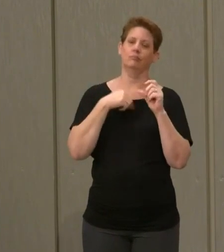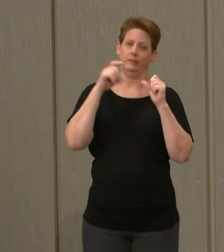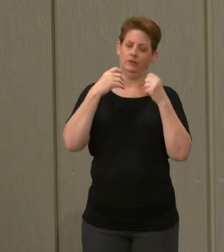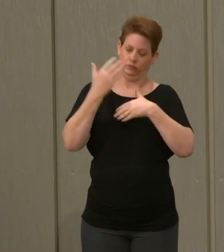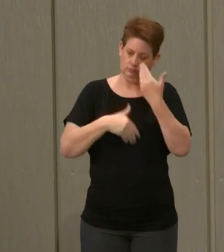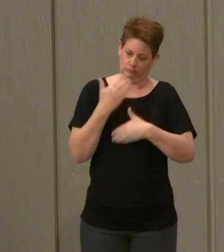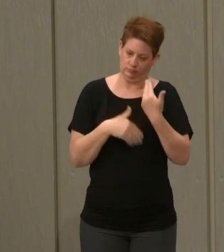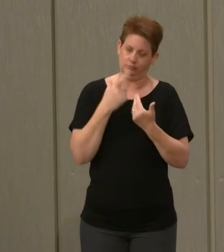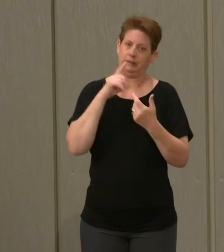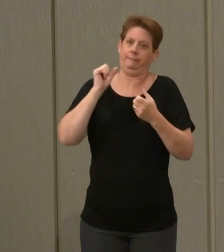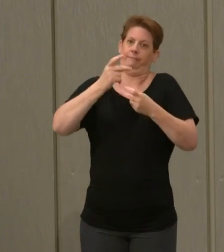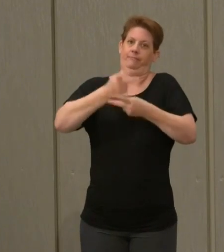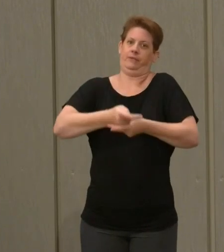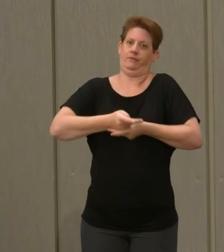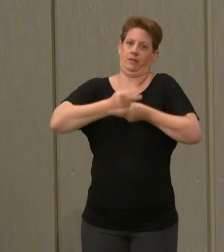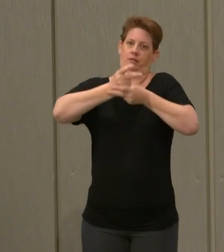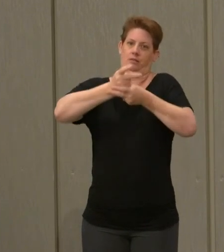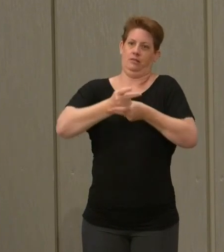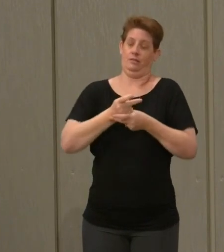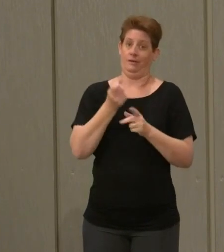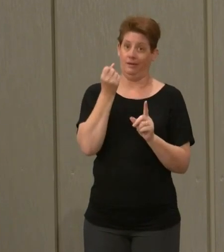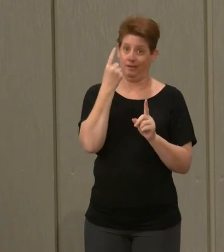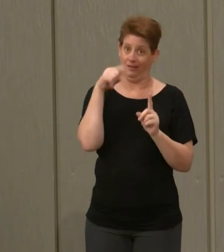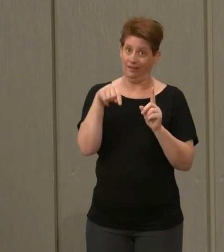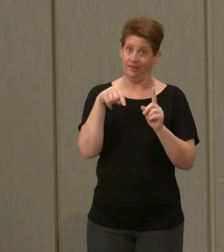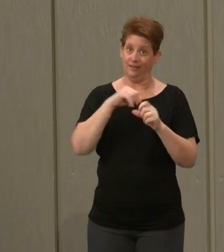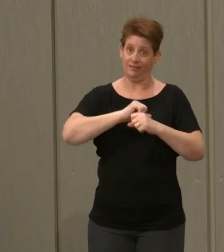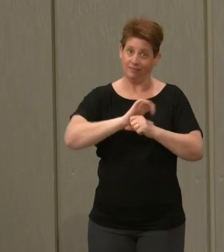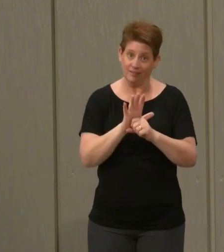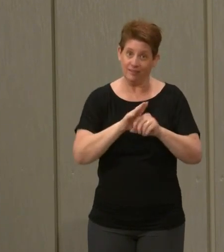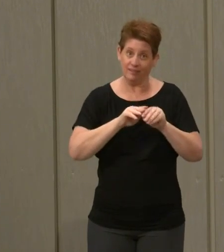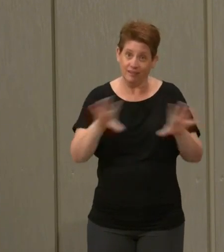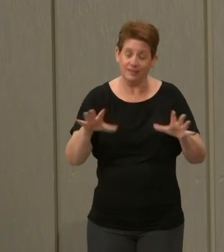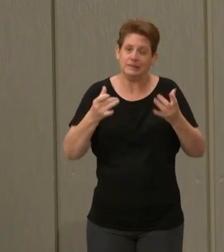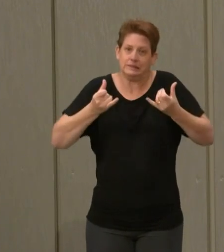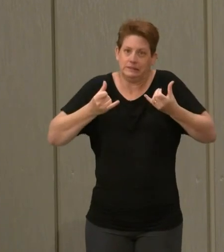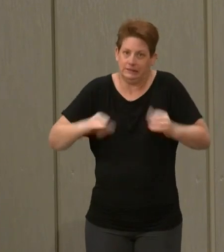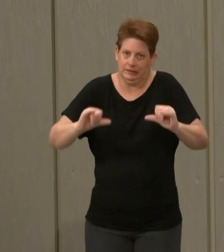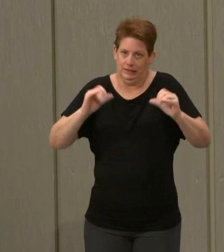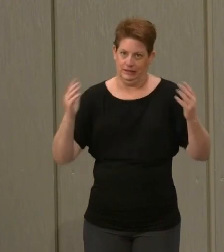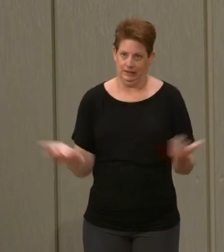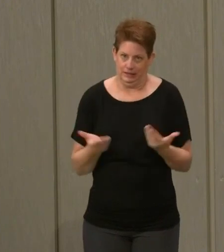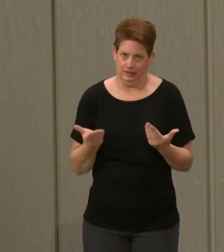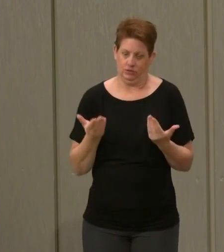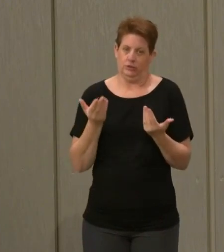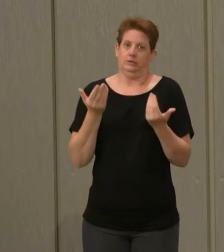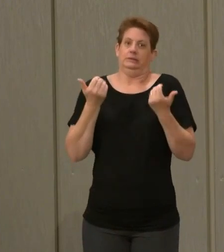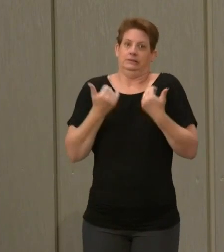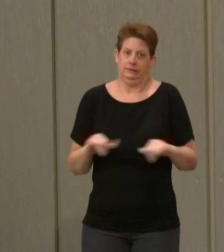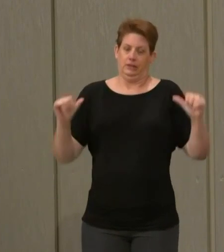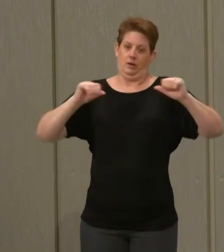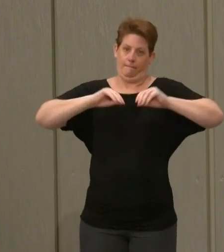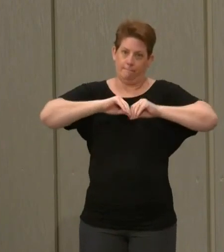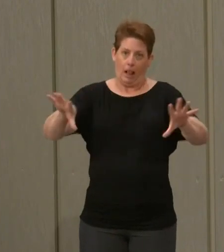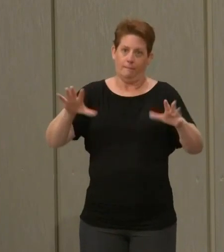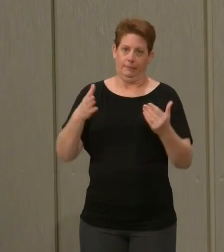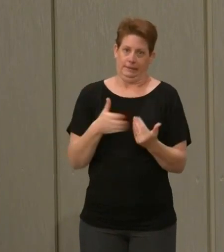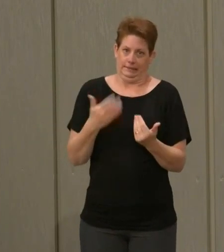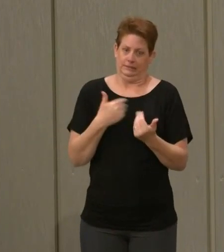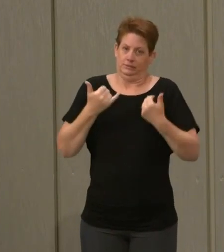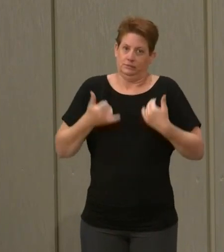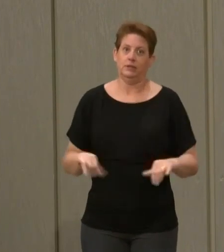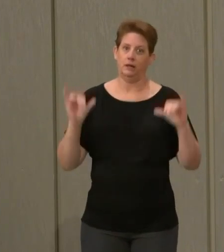very carefully because this virus is still here. It is still highly contagious, and one of our main